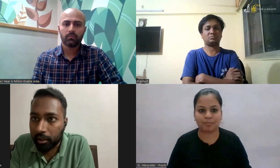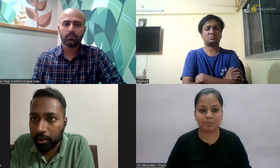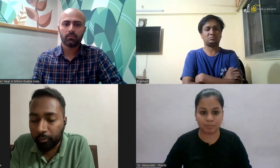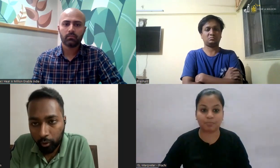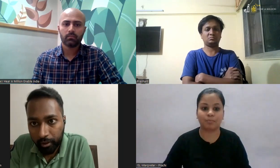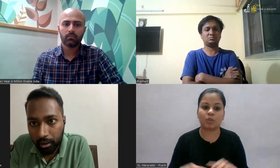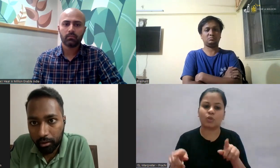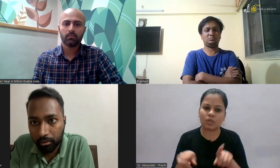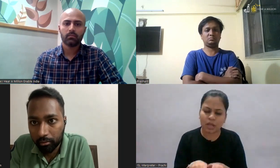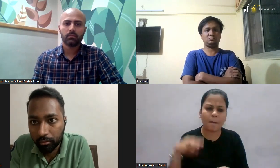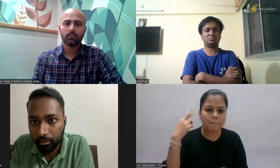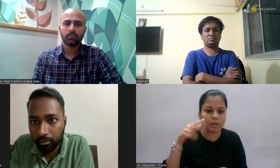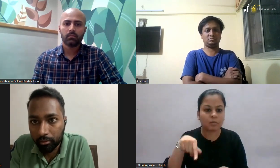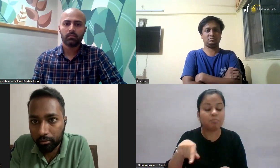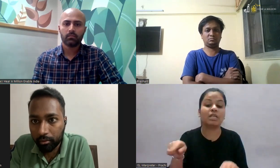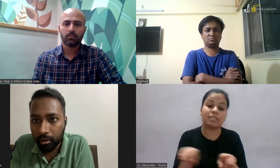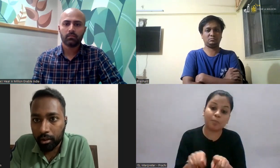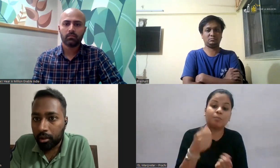Likewise, in a four wheel,